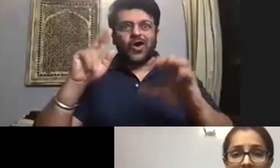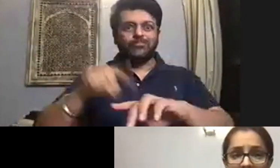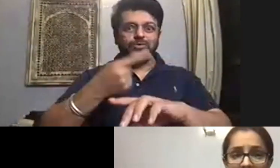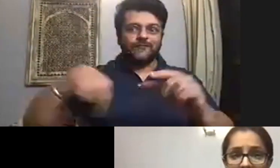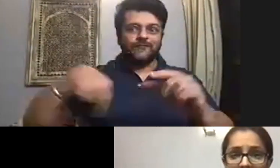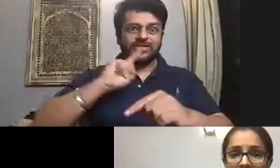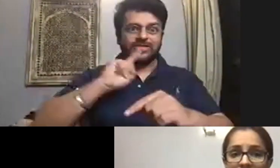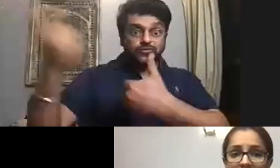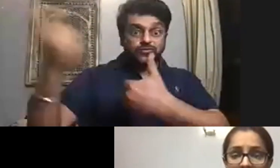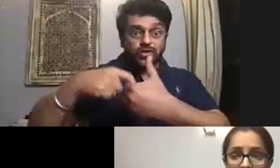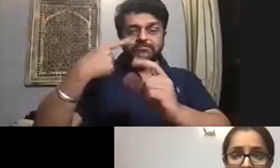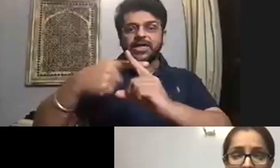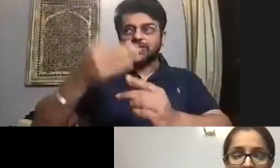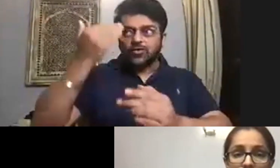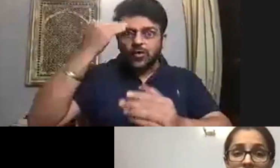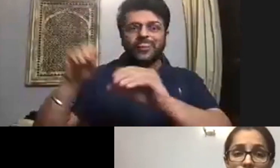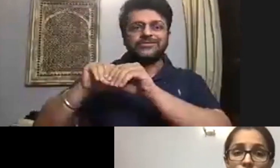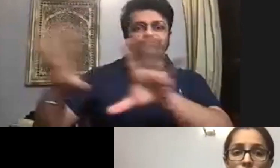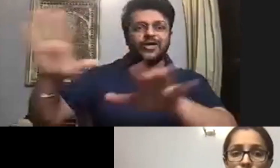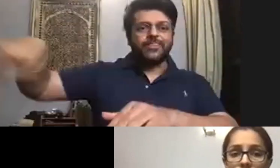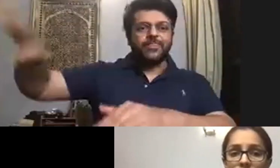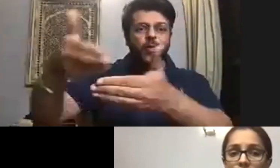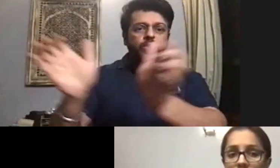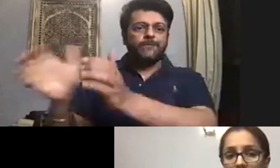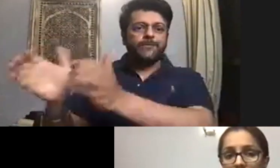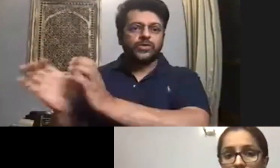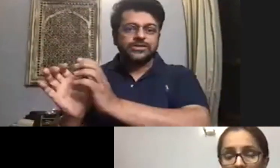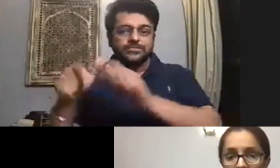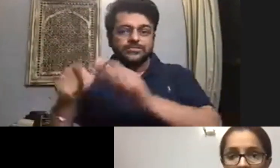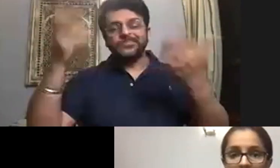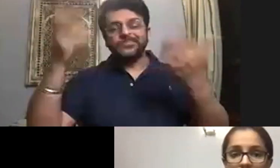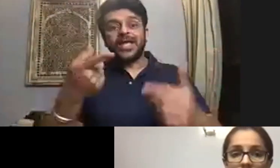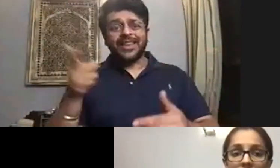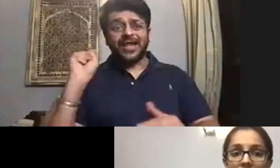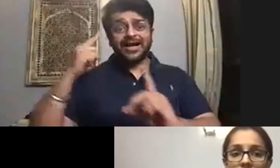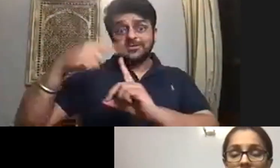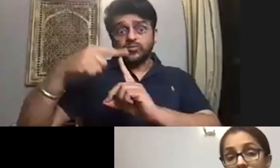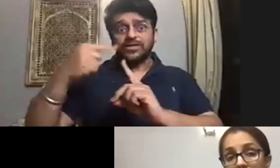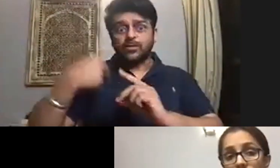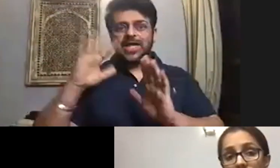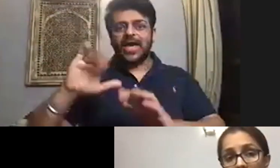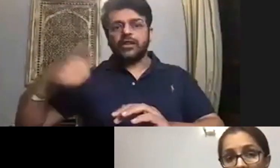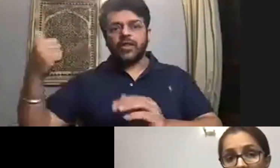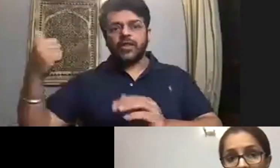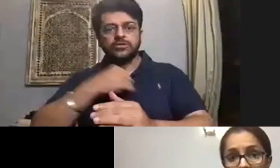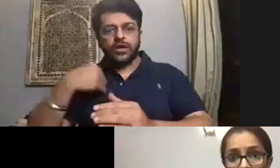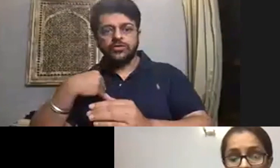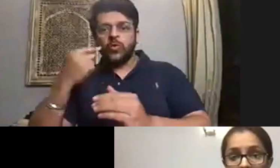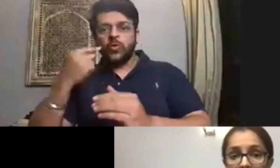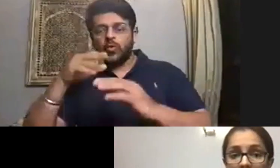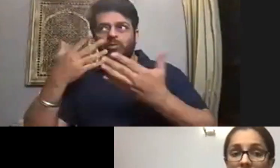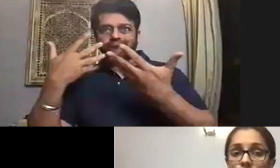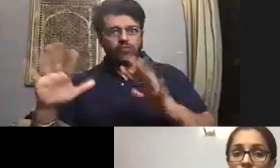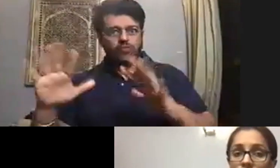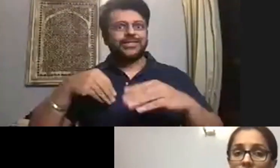especially ISL, Indian Sign Language. So it's very good opportunity for deaf people to join this and they can spread the word across in the community.